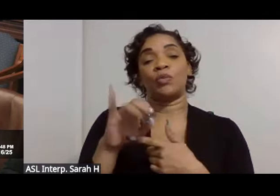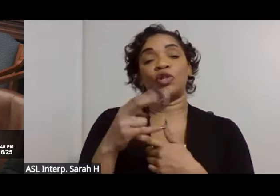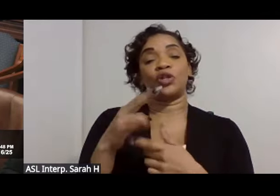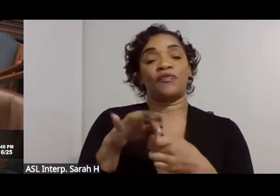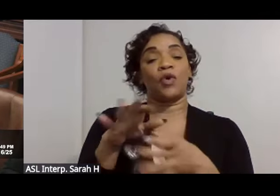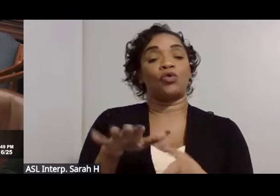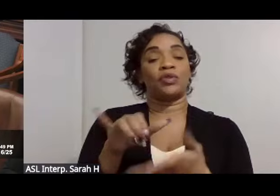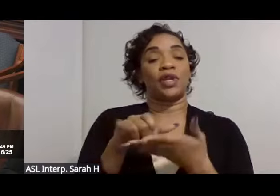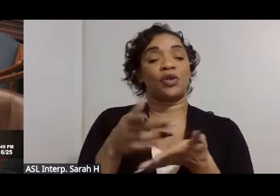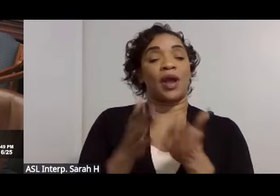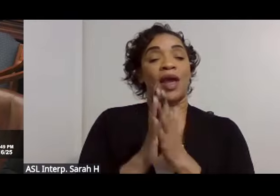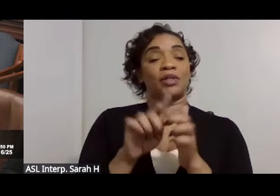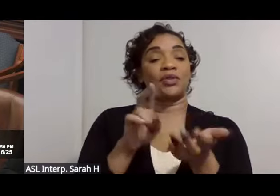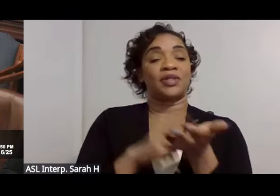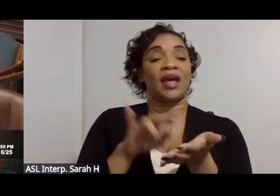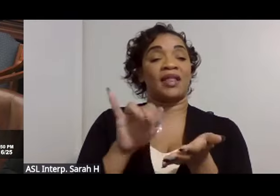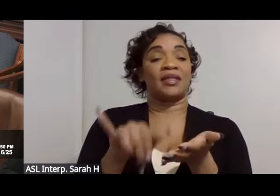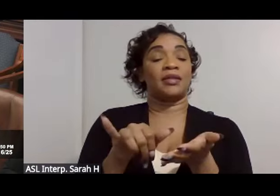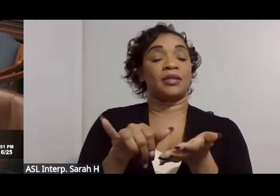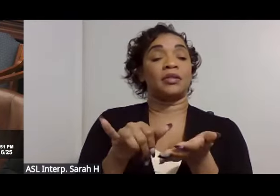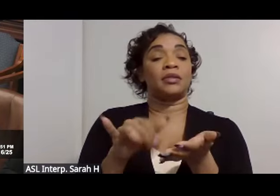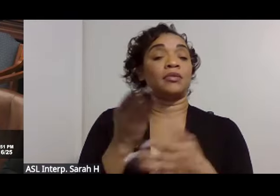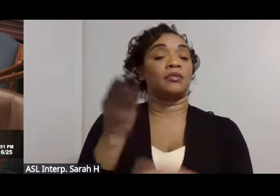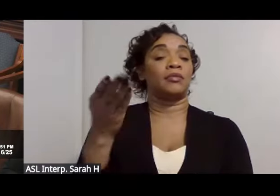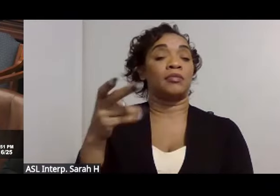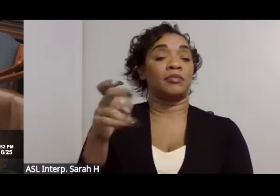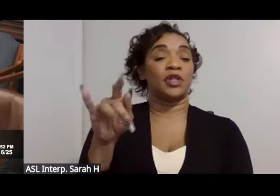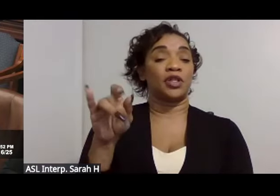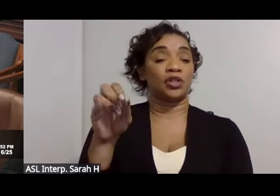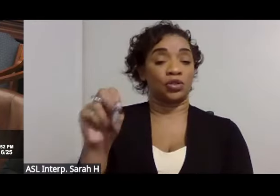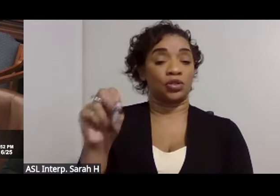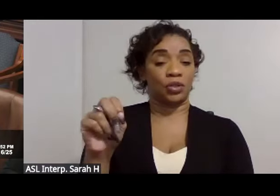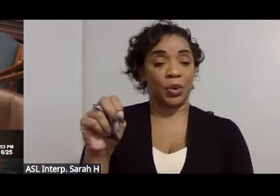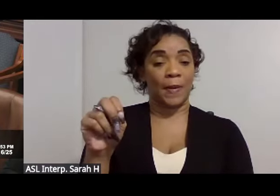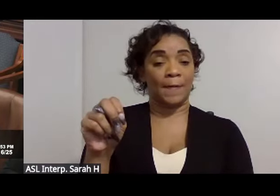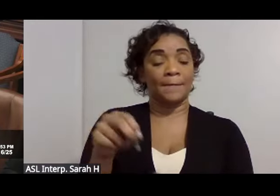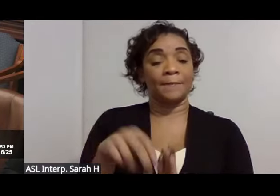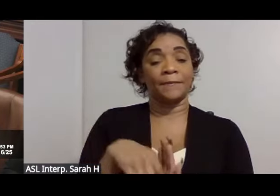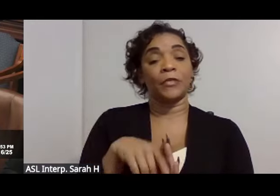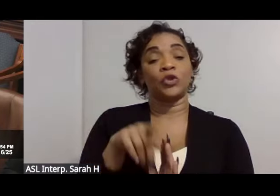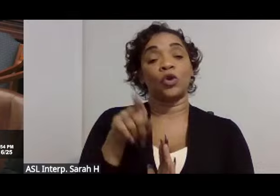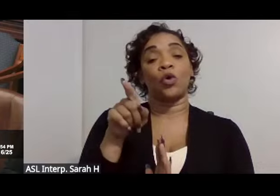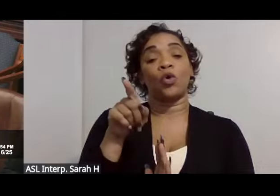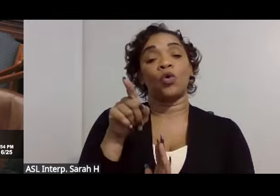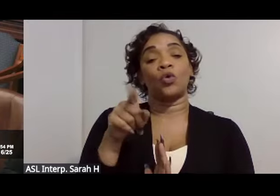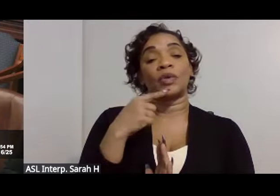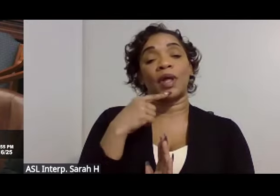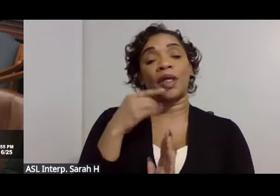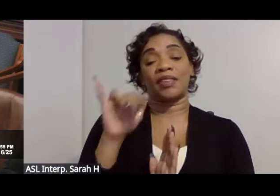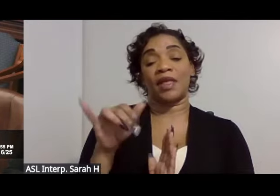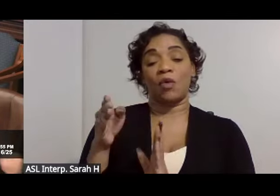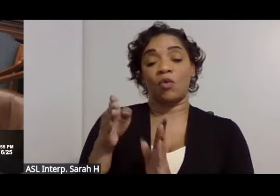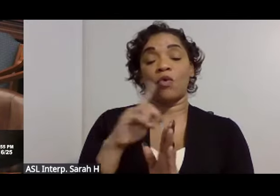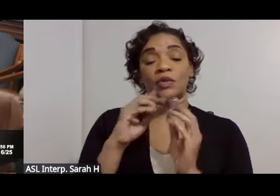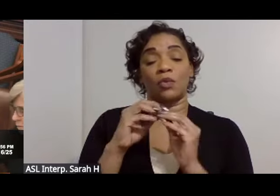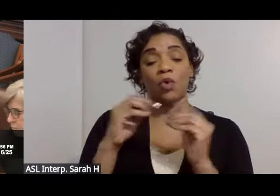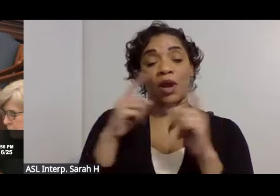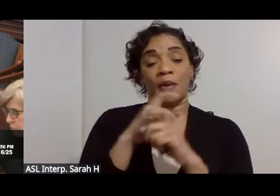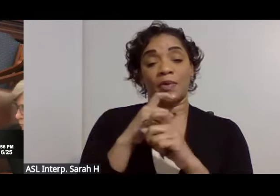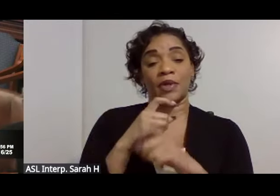what you're saying is the road that you want to go down is a much more complicated road. So we feel like we have to put it into